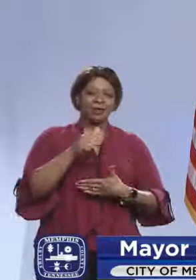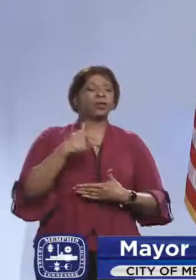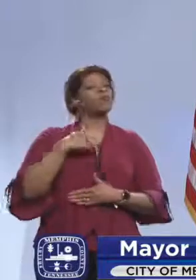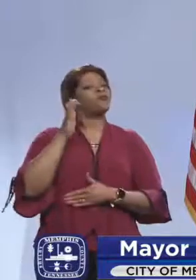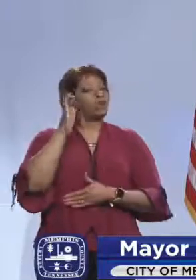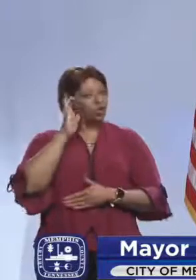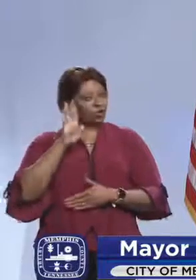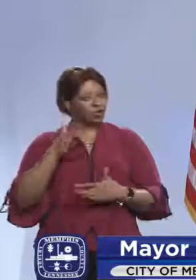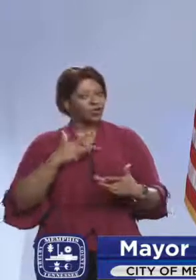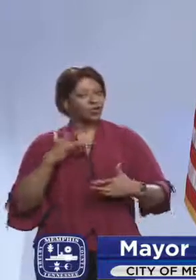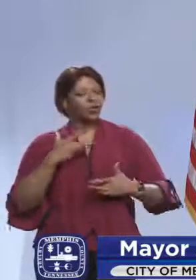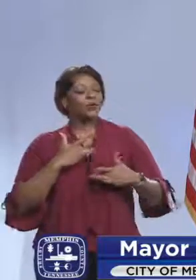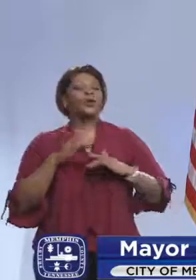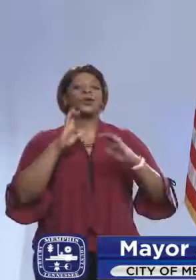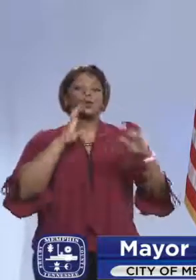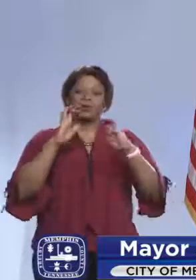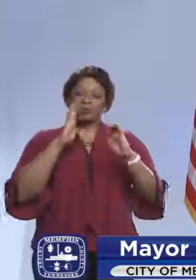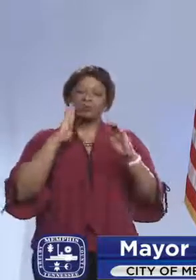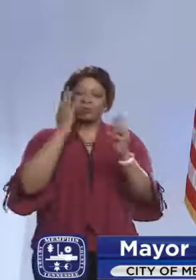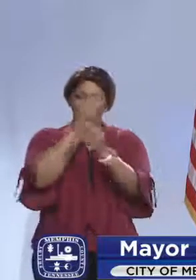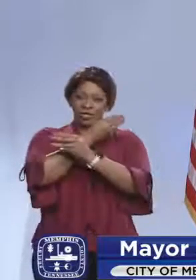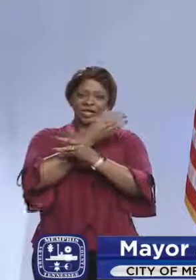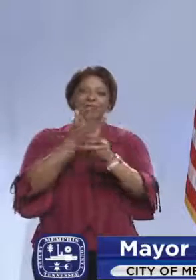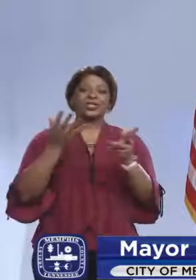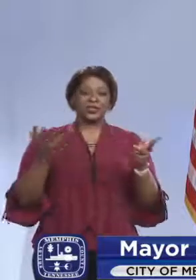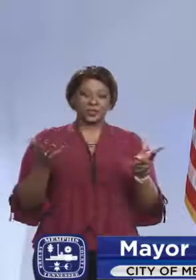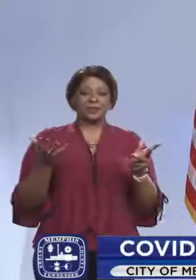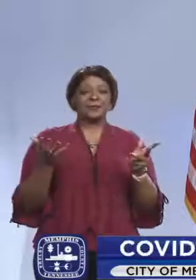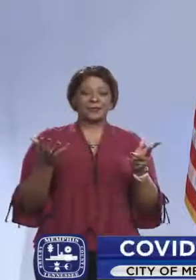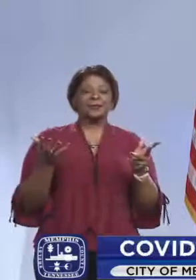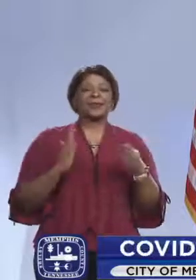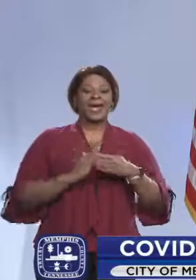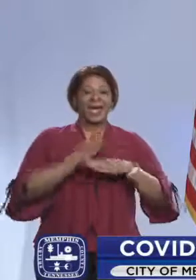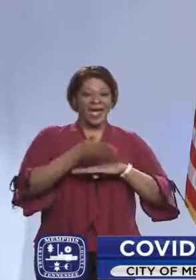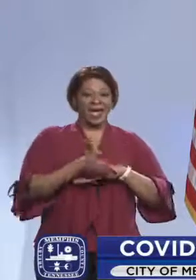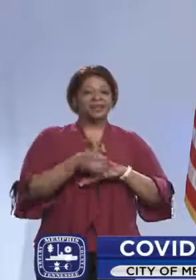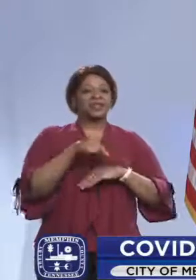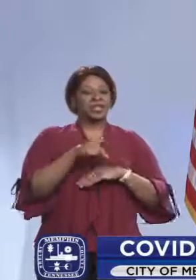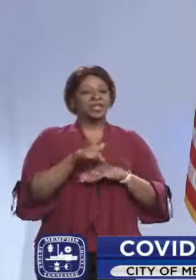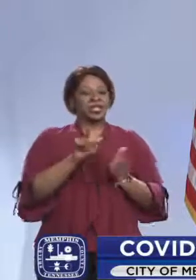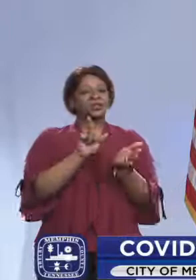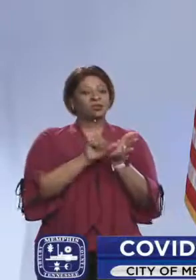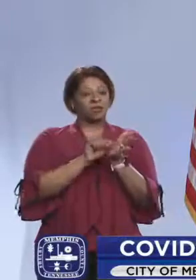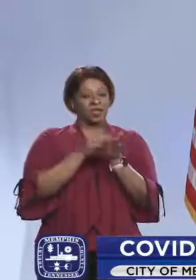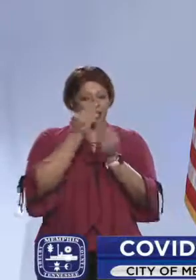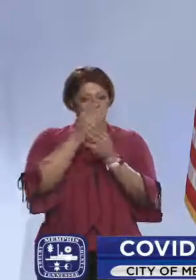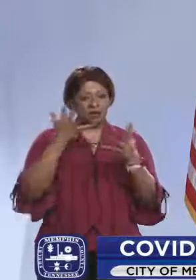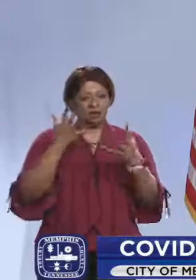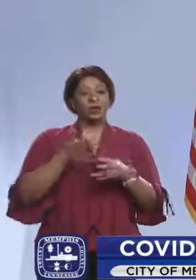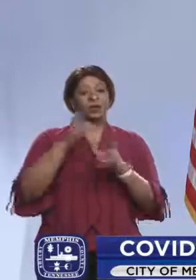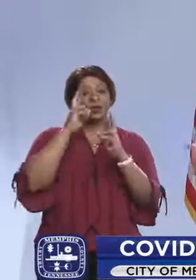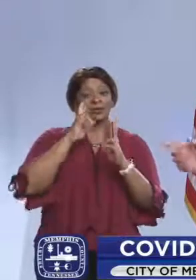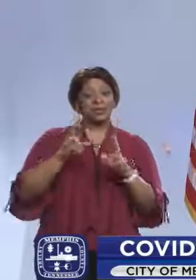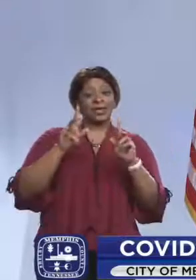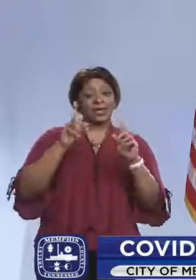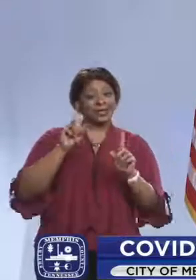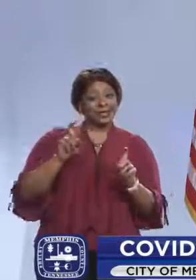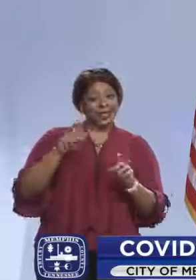your concern, and communications will reach out to you after this press conference. And with respect to the